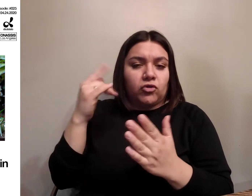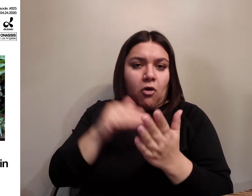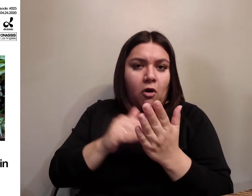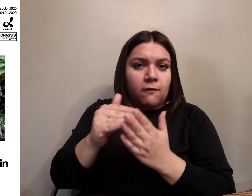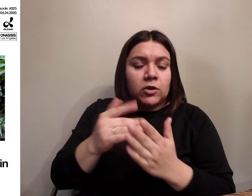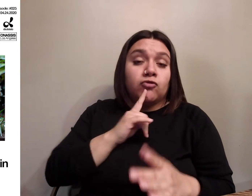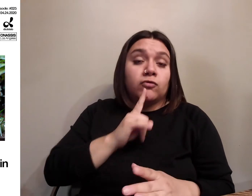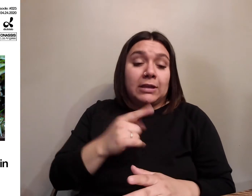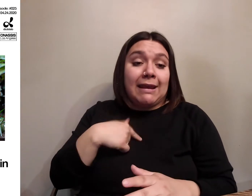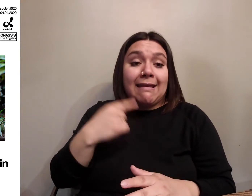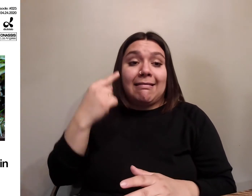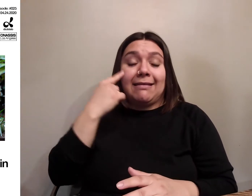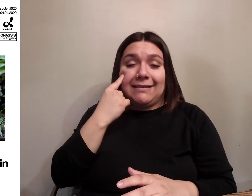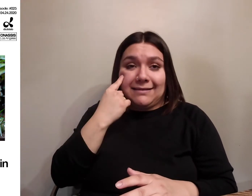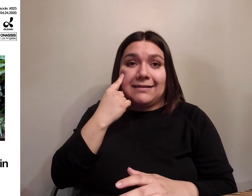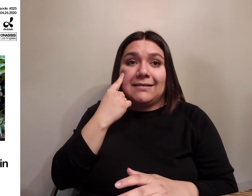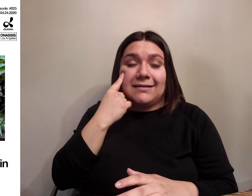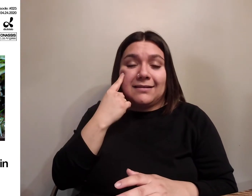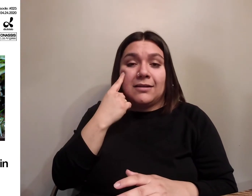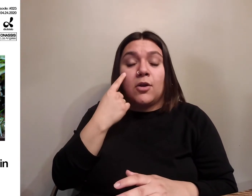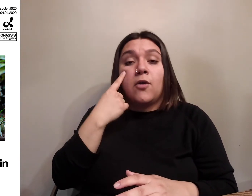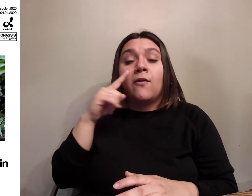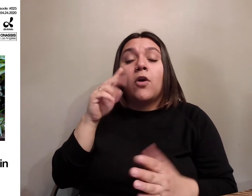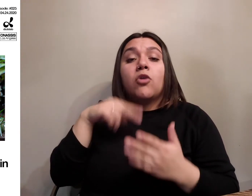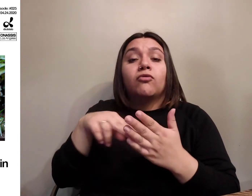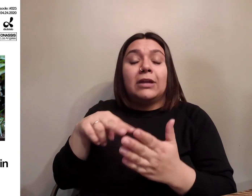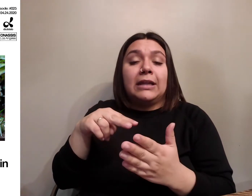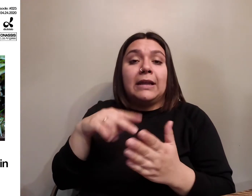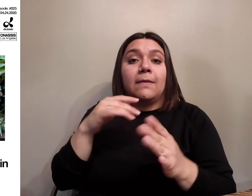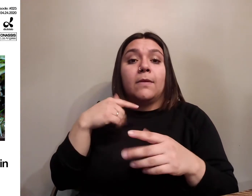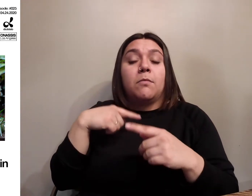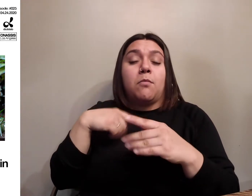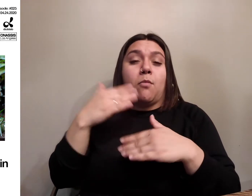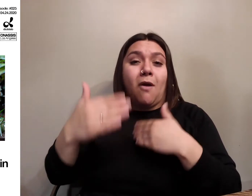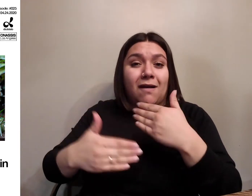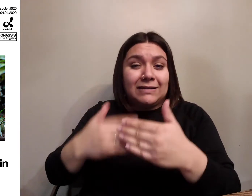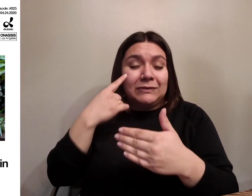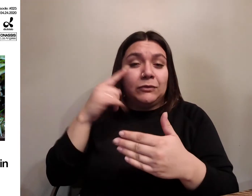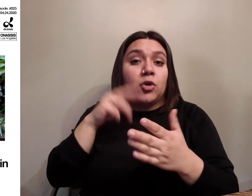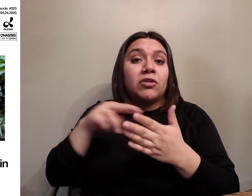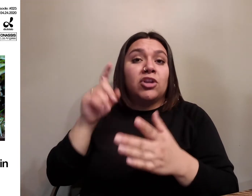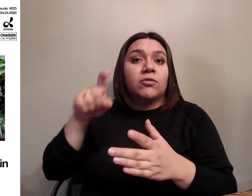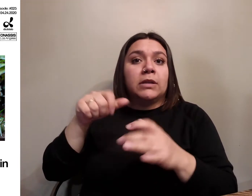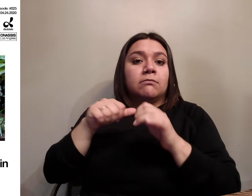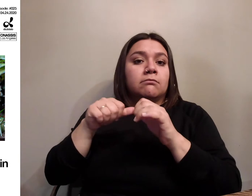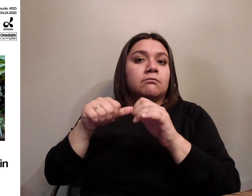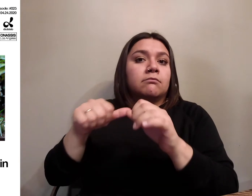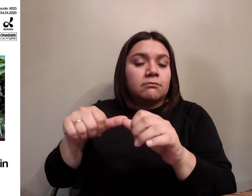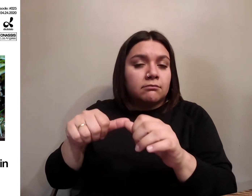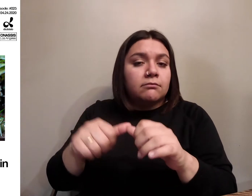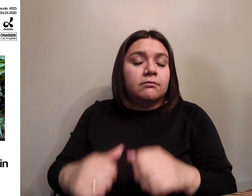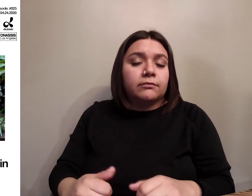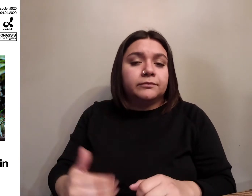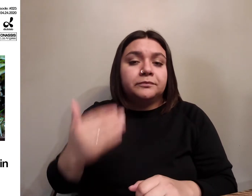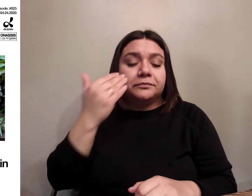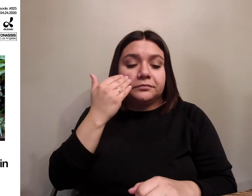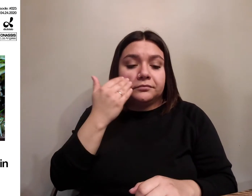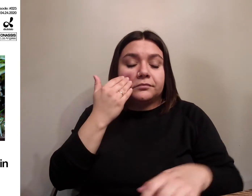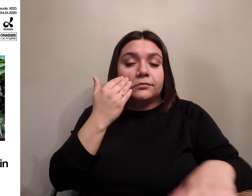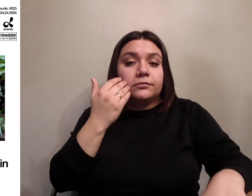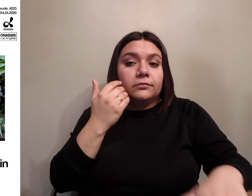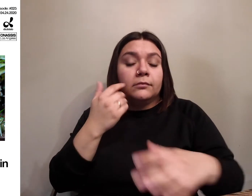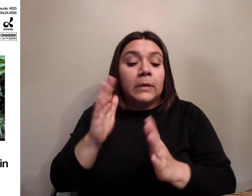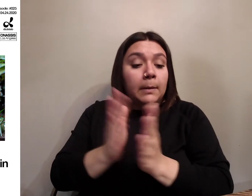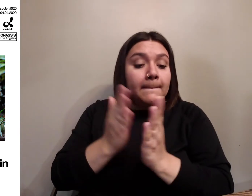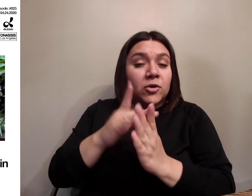books all the time, and I sincerely, honestly think the act of reading, the process of reading should be